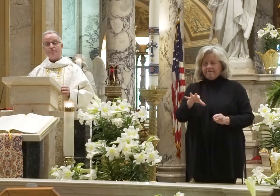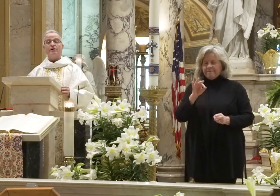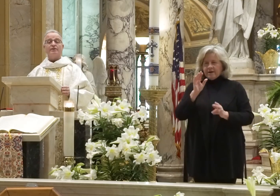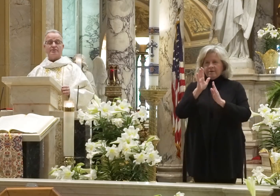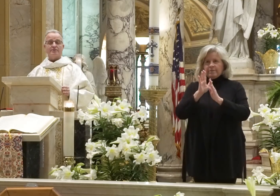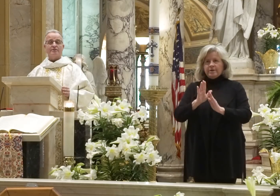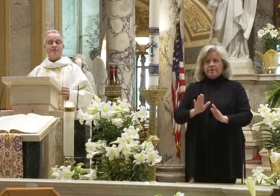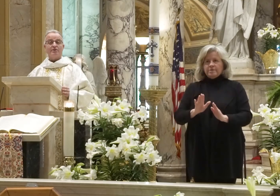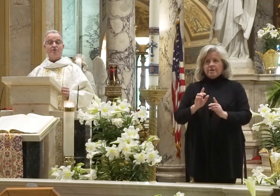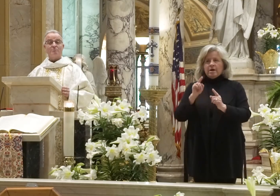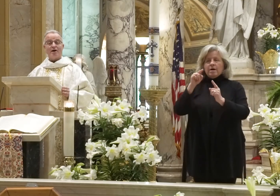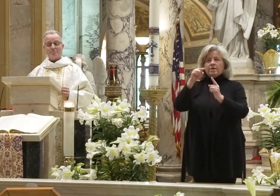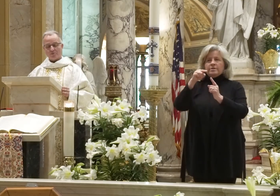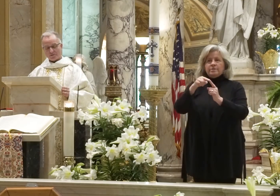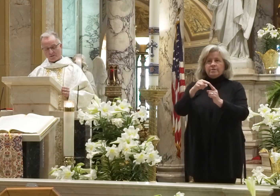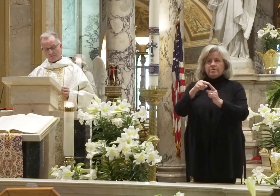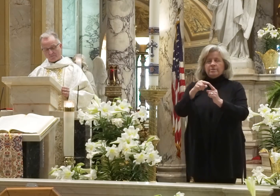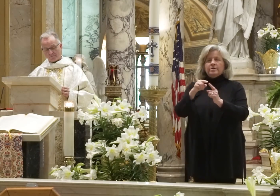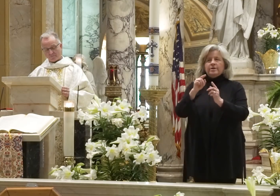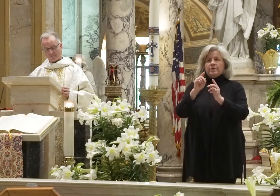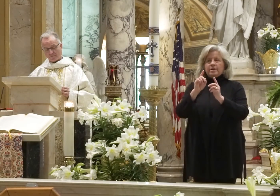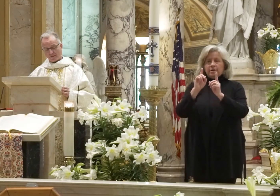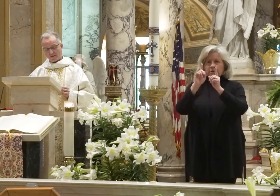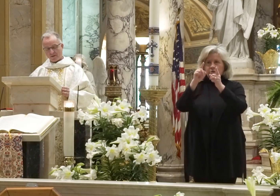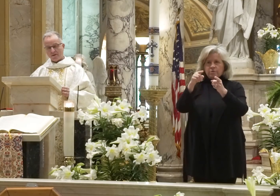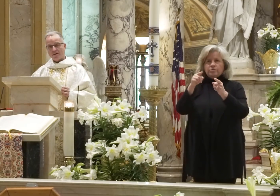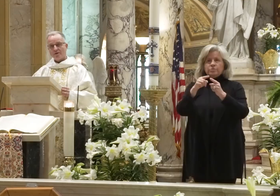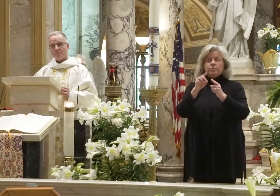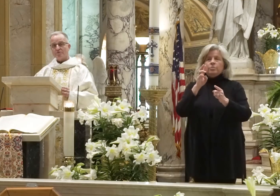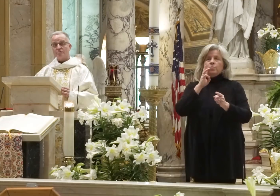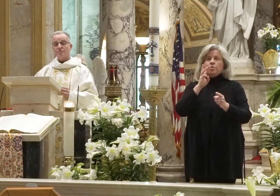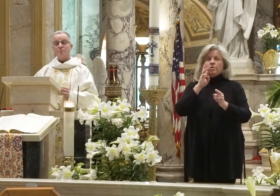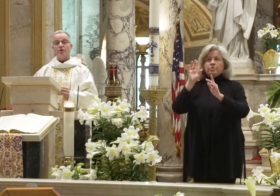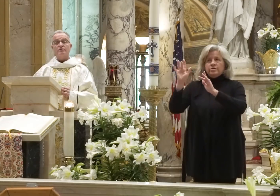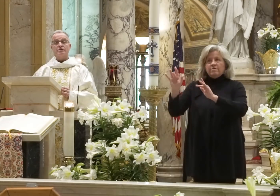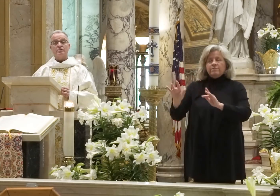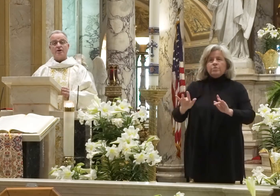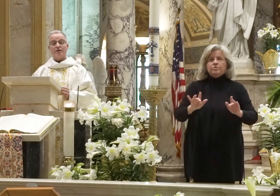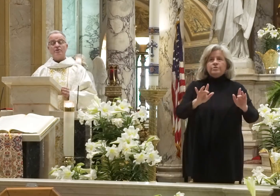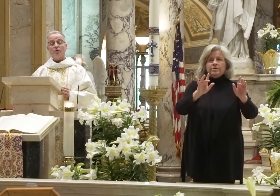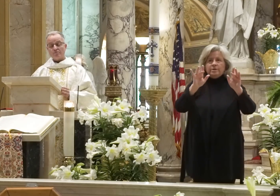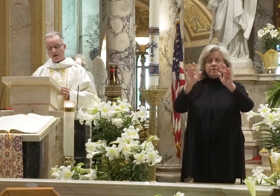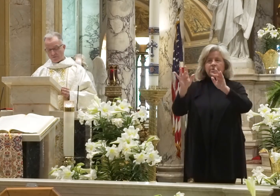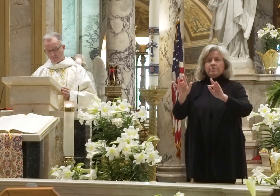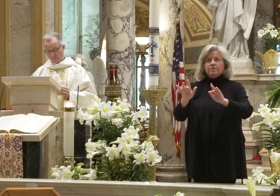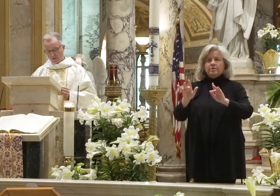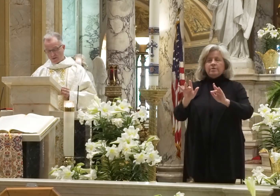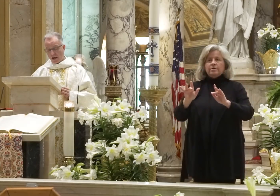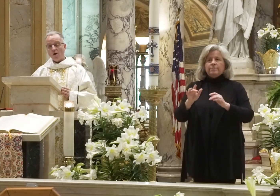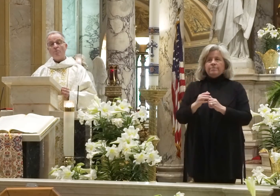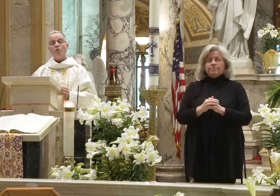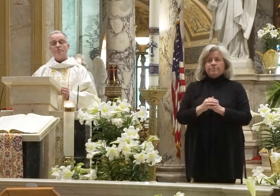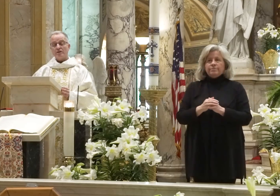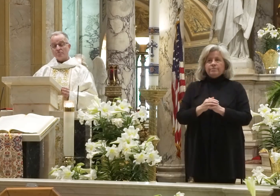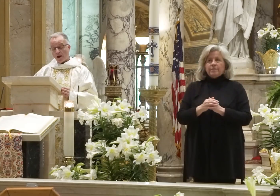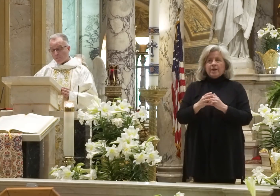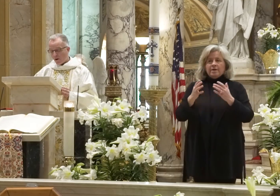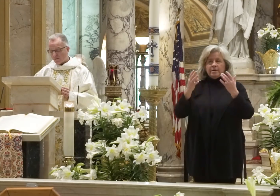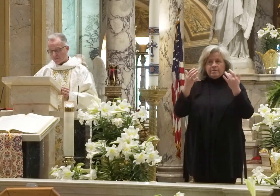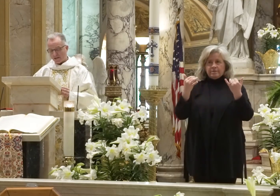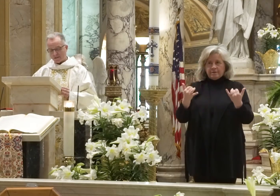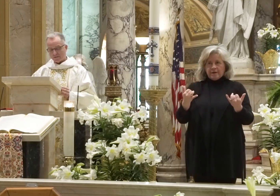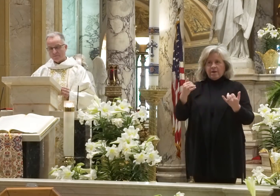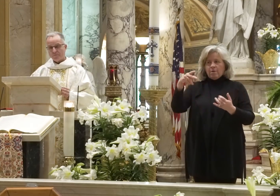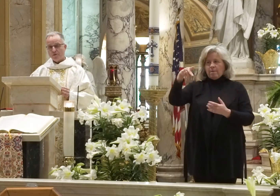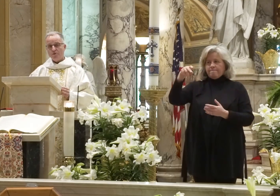returns to the font of my mercy." My sisters and brothers, it was our late Holy Father, now Pope St. John